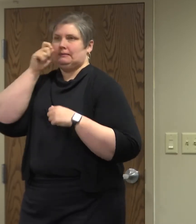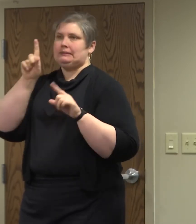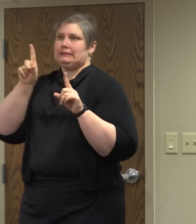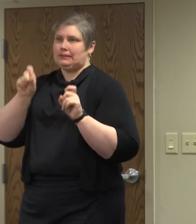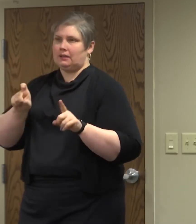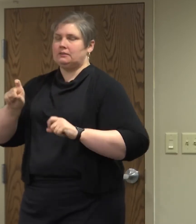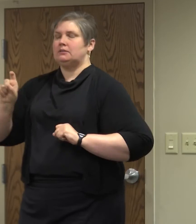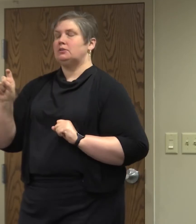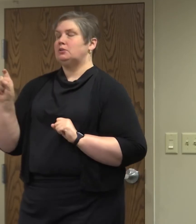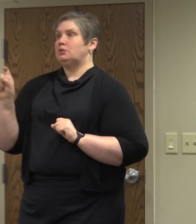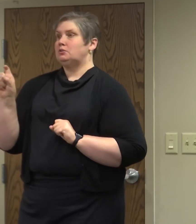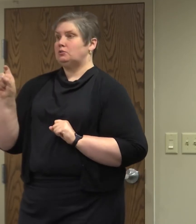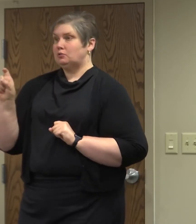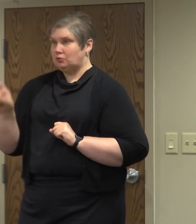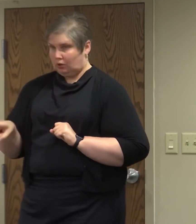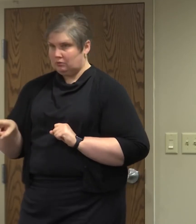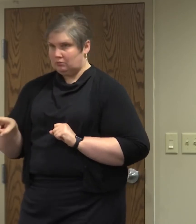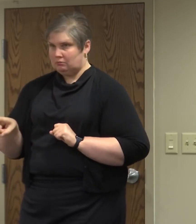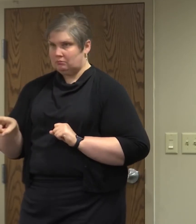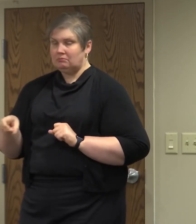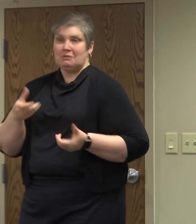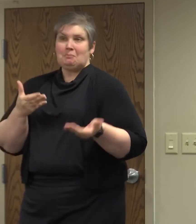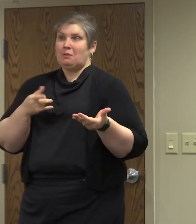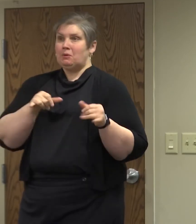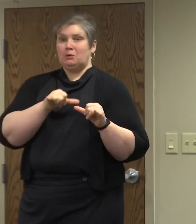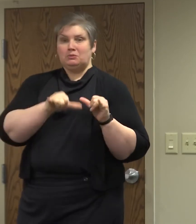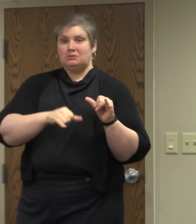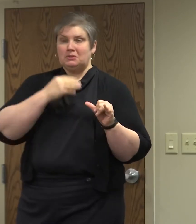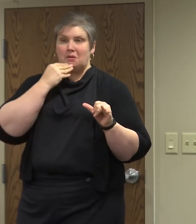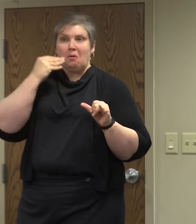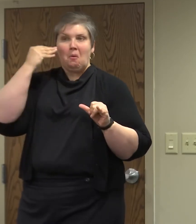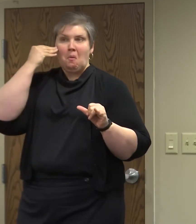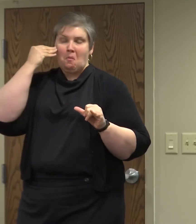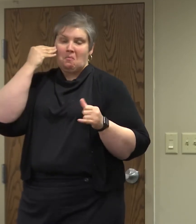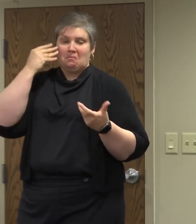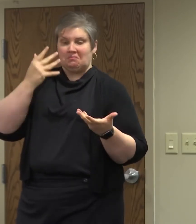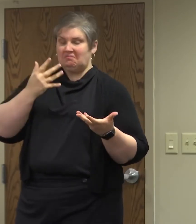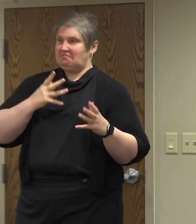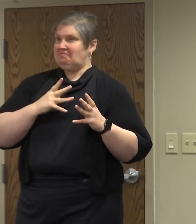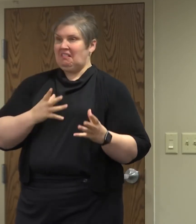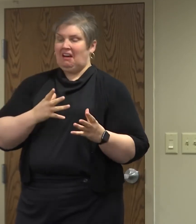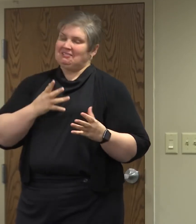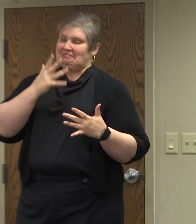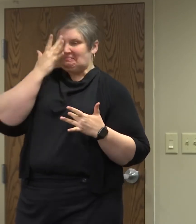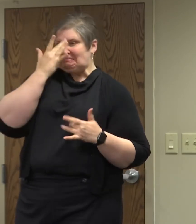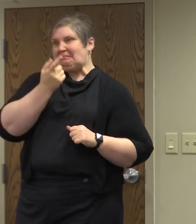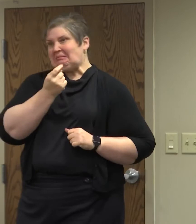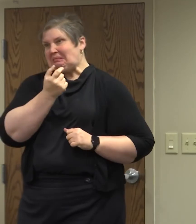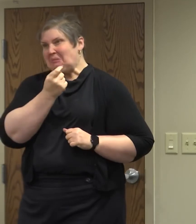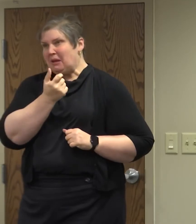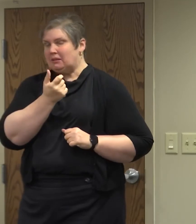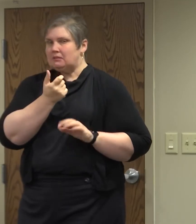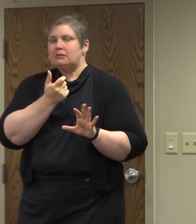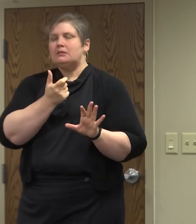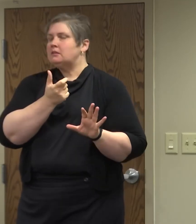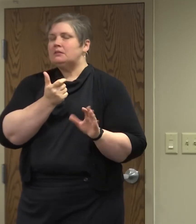you get worse, you know what you're dealing with and you can get care right away. So we do urge you to see